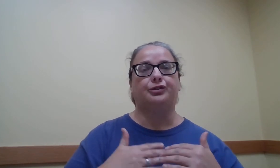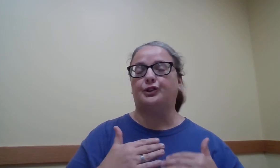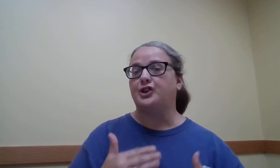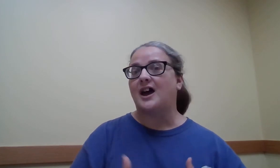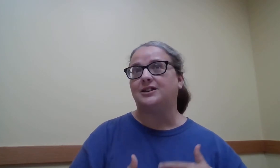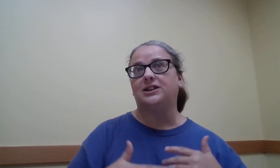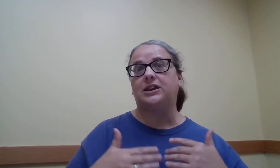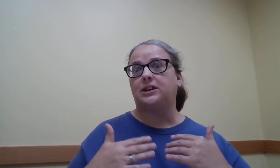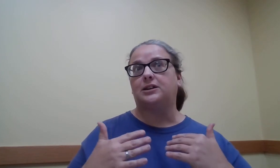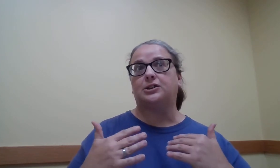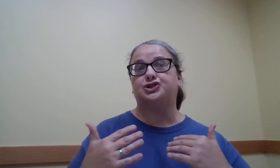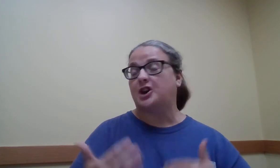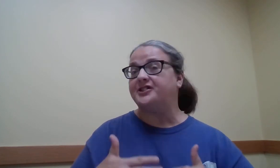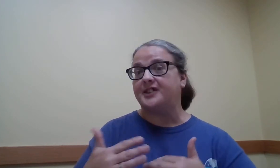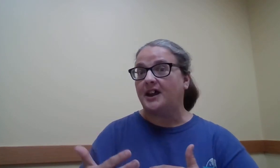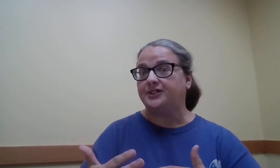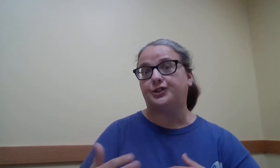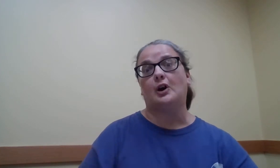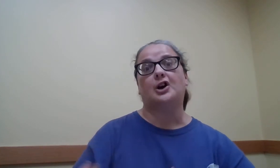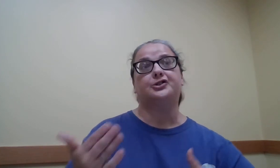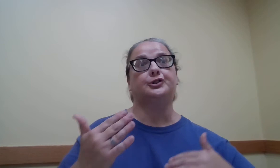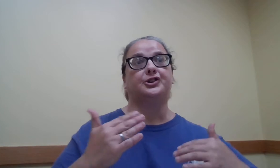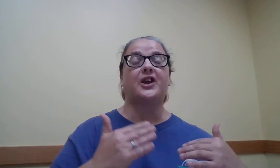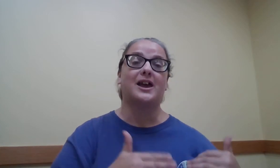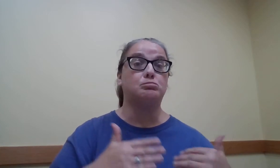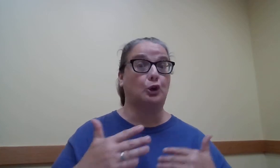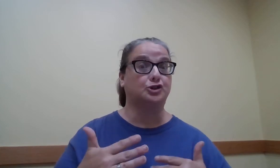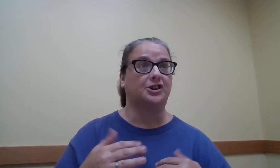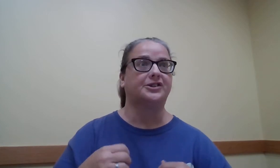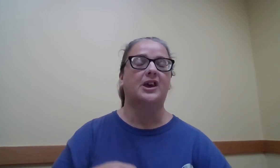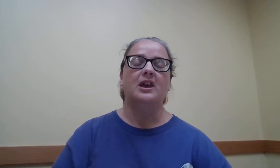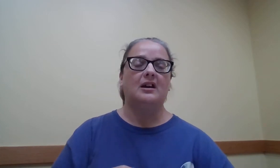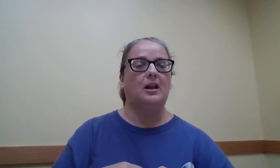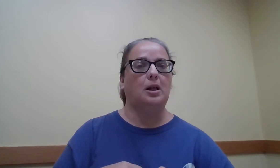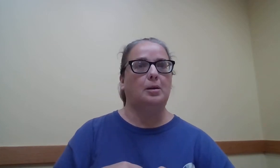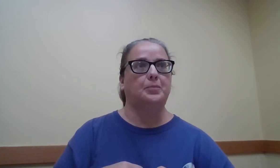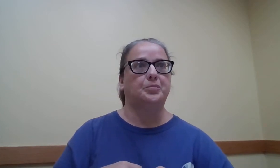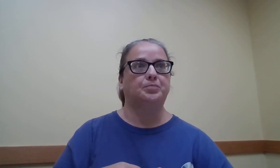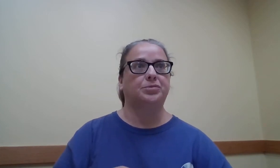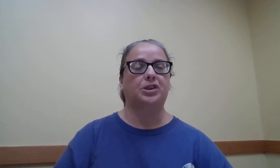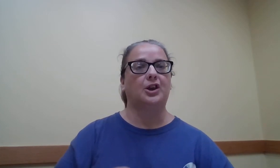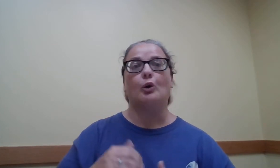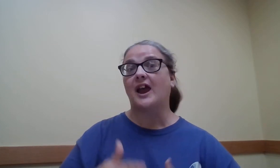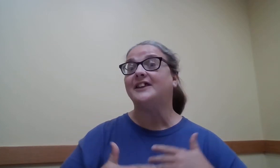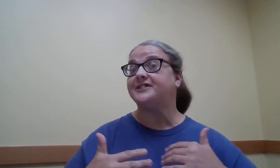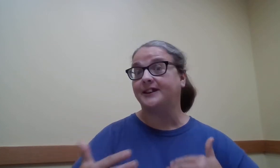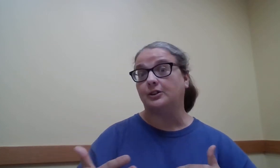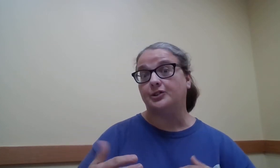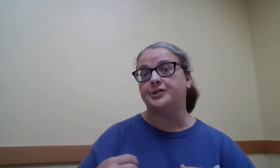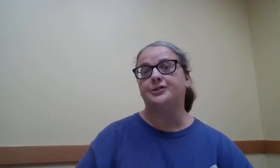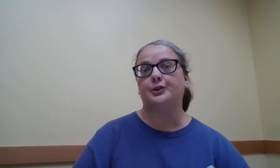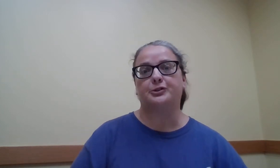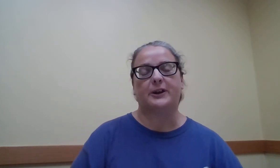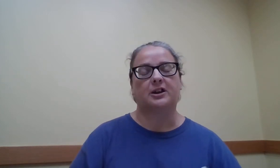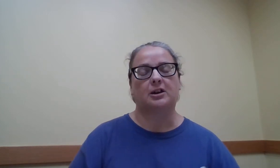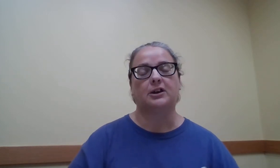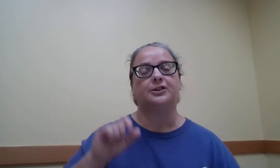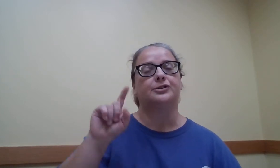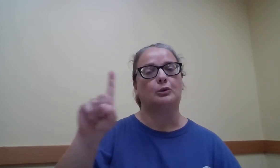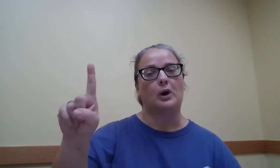they're not just signs, they're also just hand motions or hand signals, so to speak, okay? So